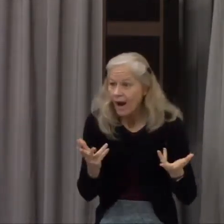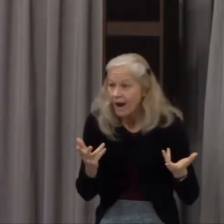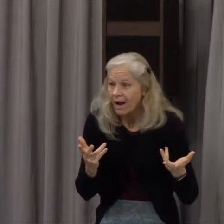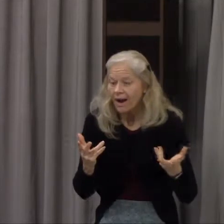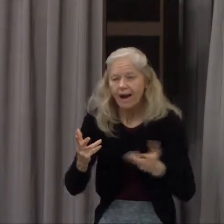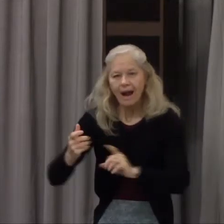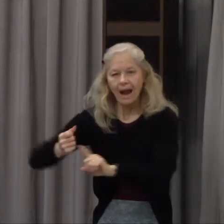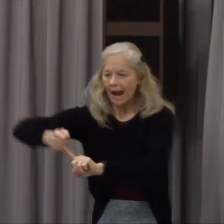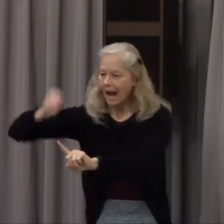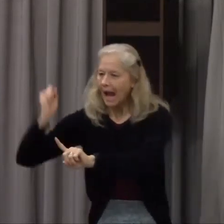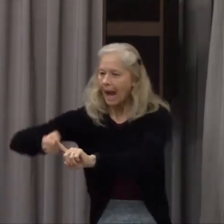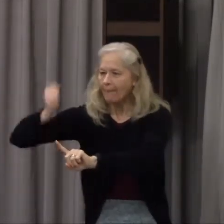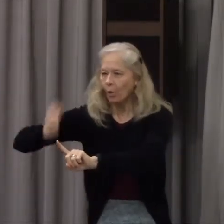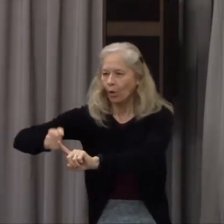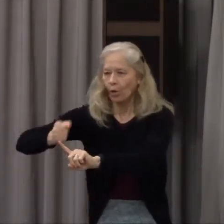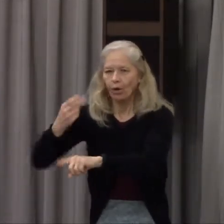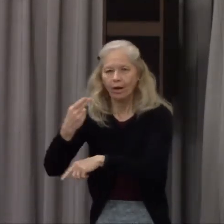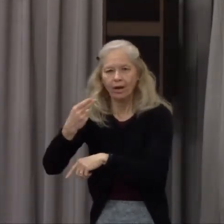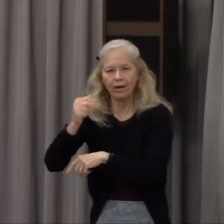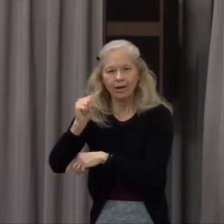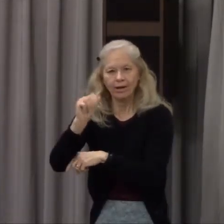breaks, shatters perhaps that hard heart.